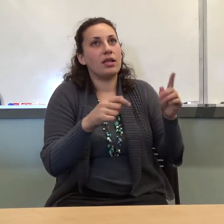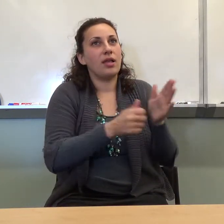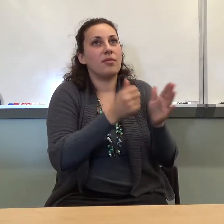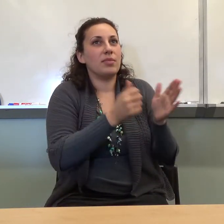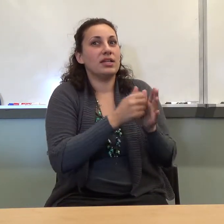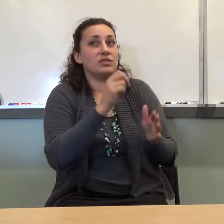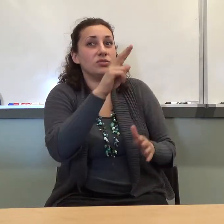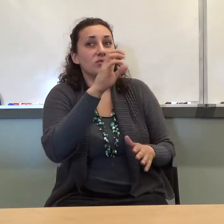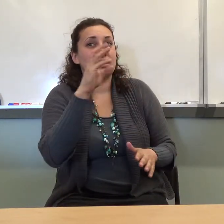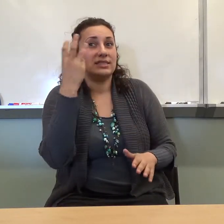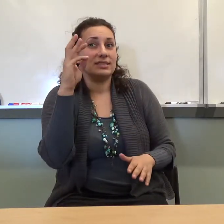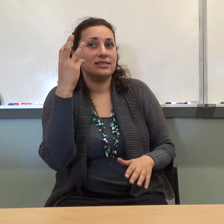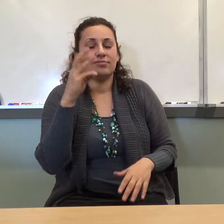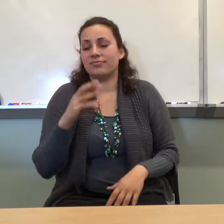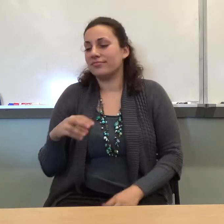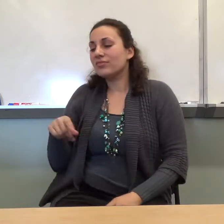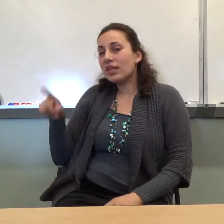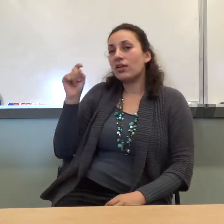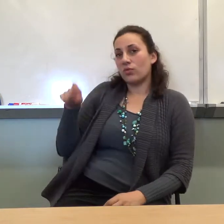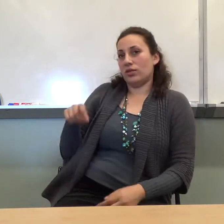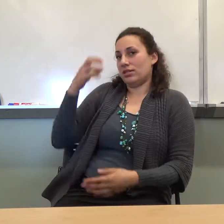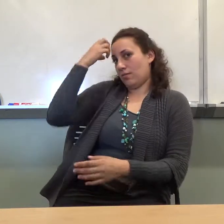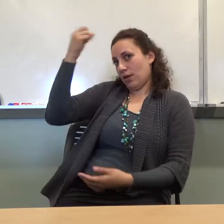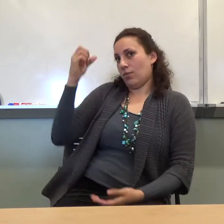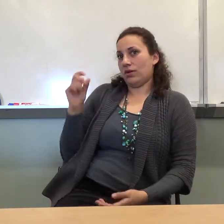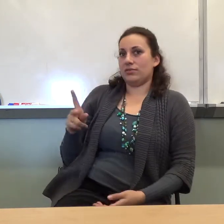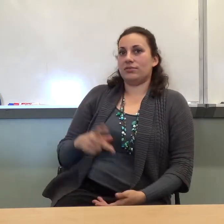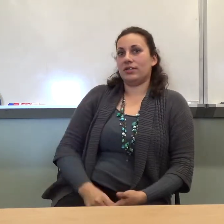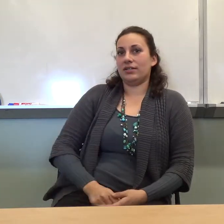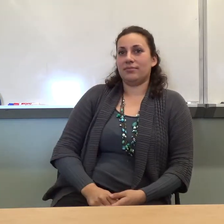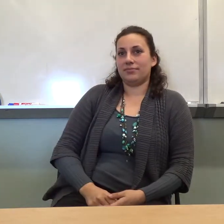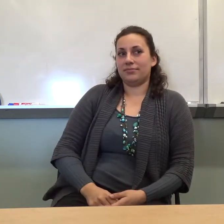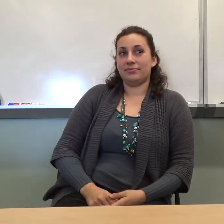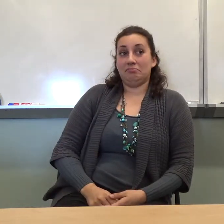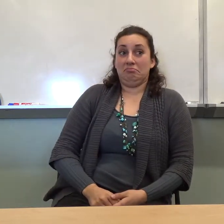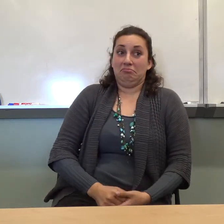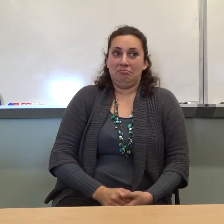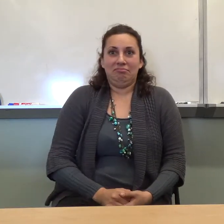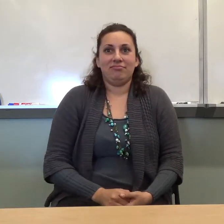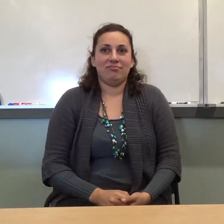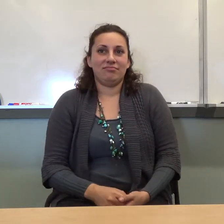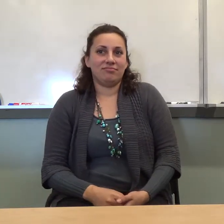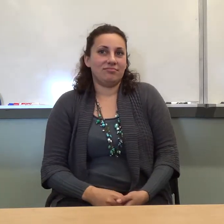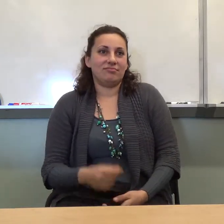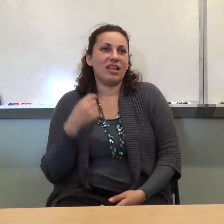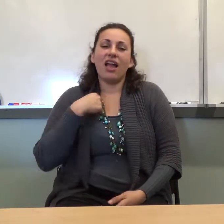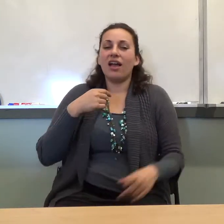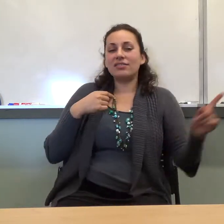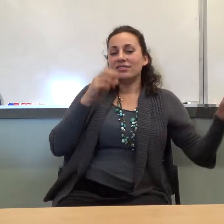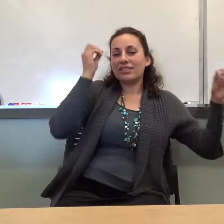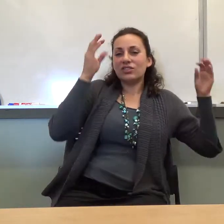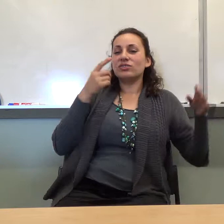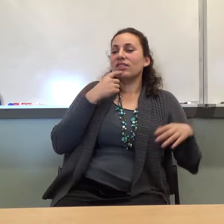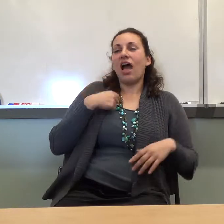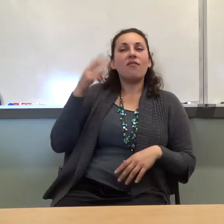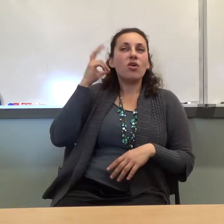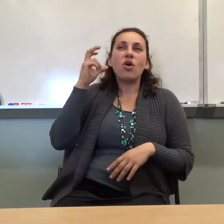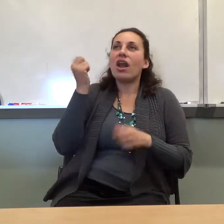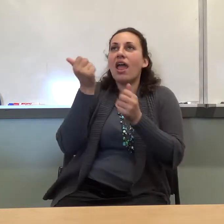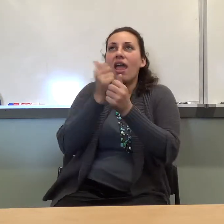Tell me if you do 16. Okay. And if you I've heard every excuse in the book. You just told us like 10 it's a big minutes